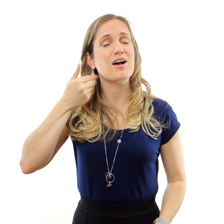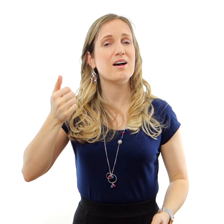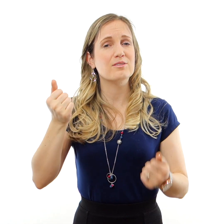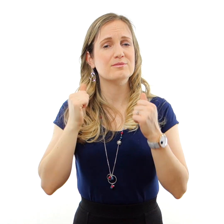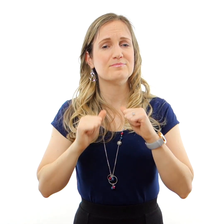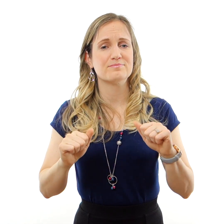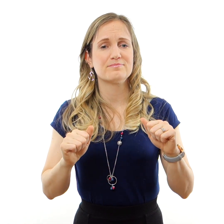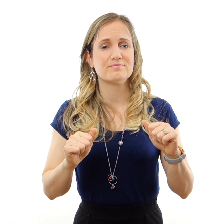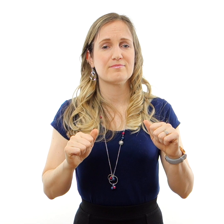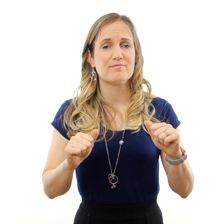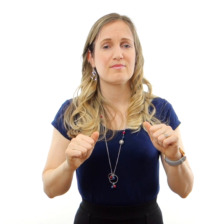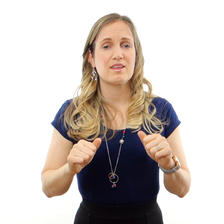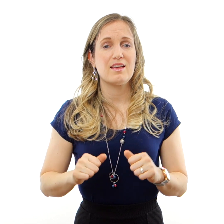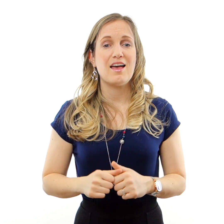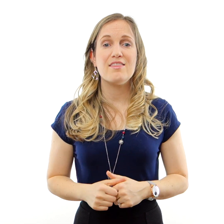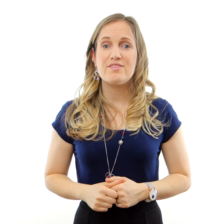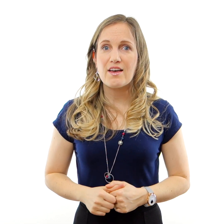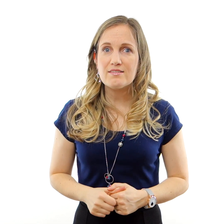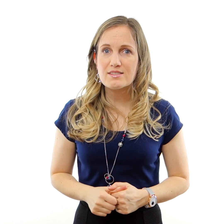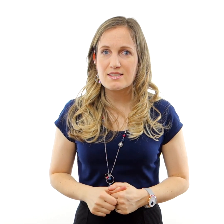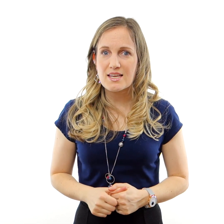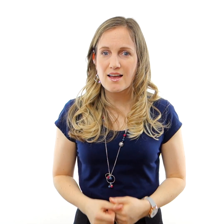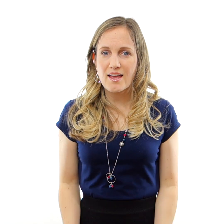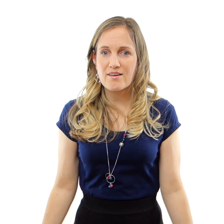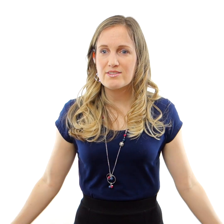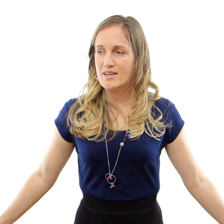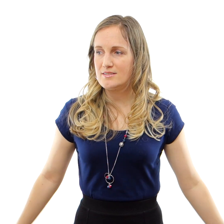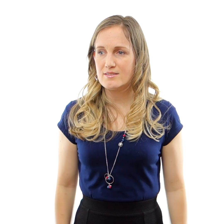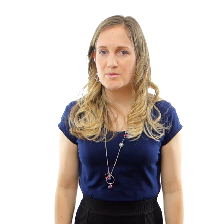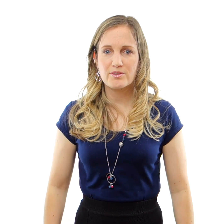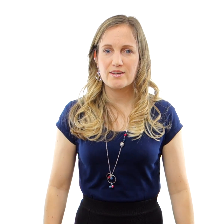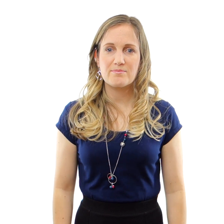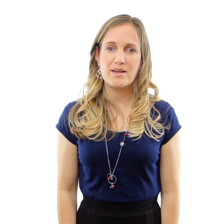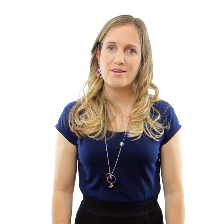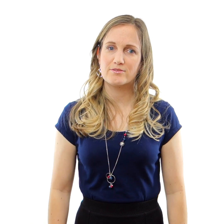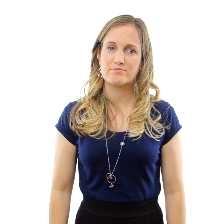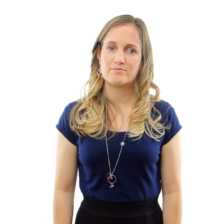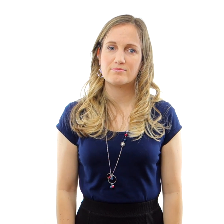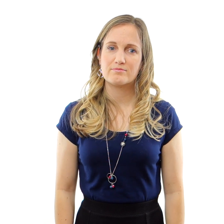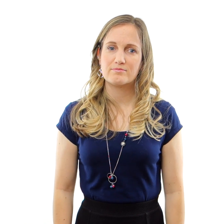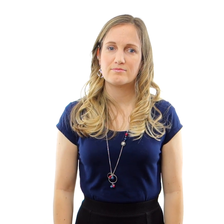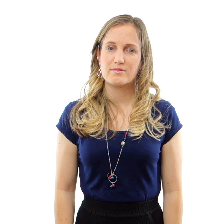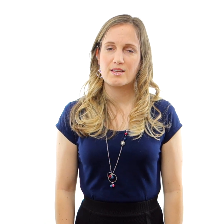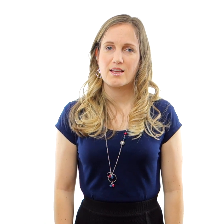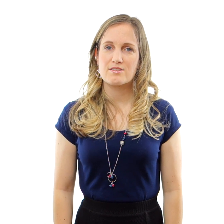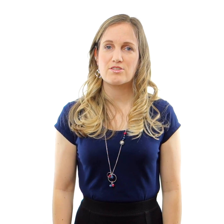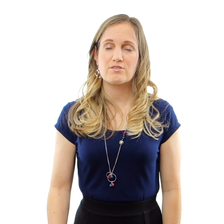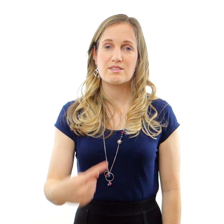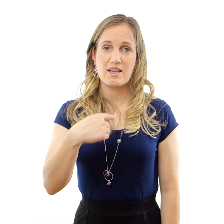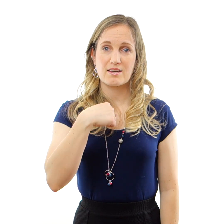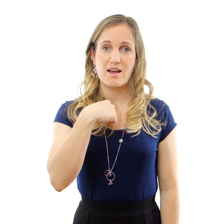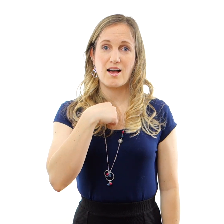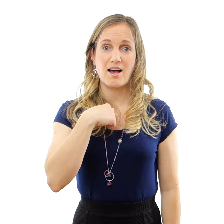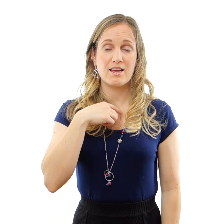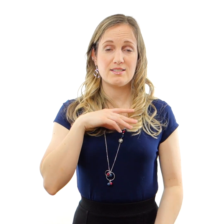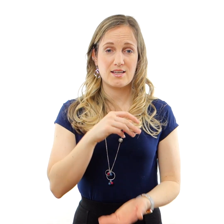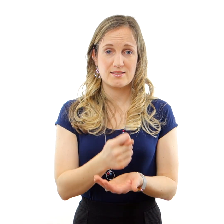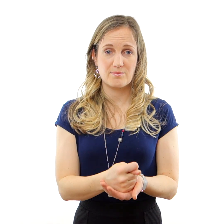how. And they'll see I have a testimony of my own. And so you're saying, I